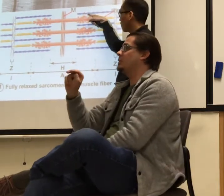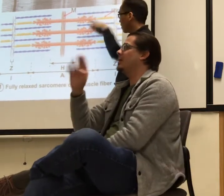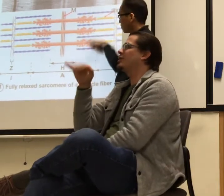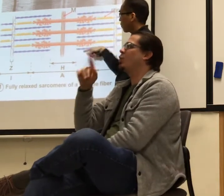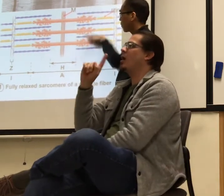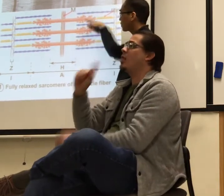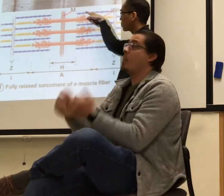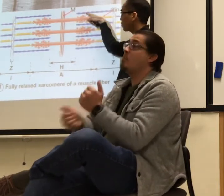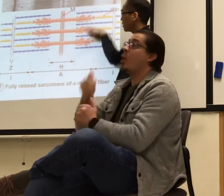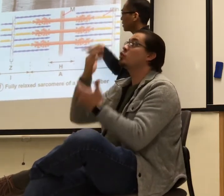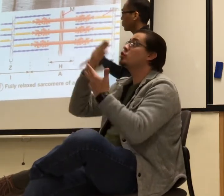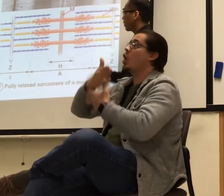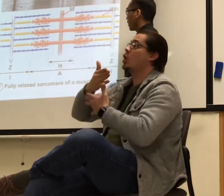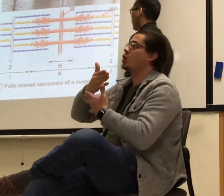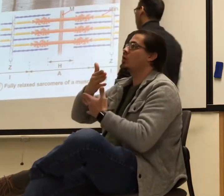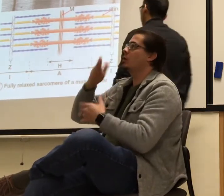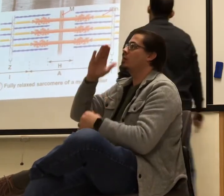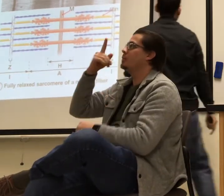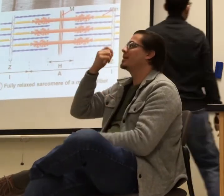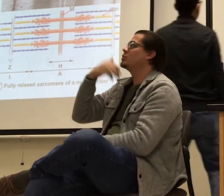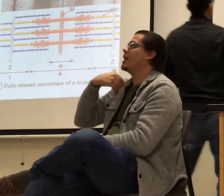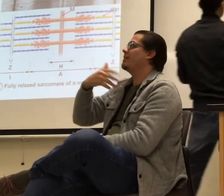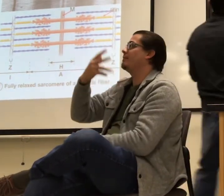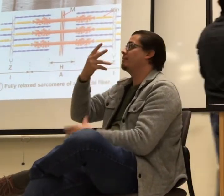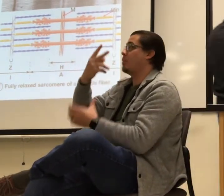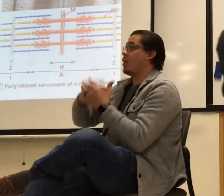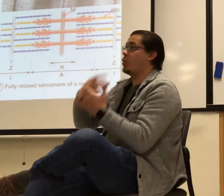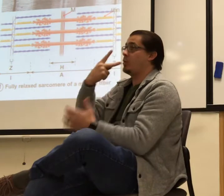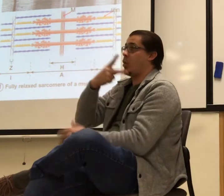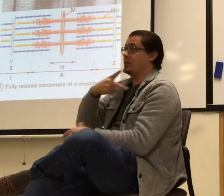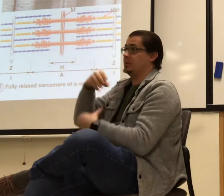you have both of those proteins within